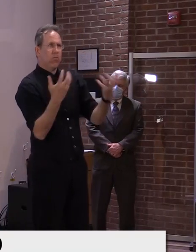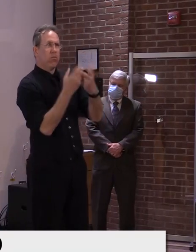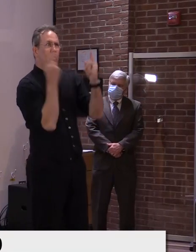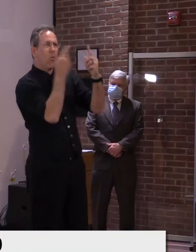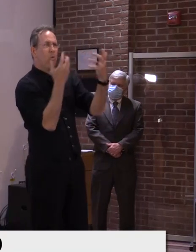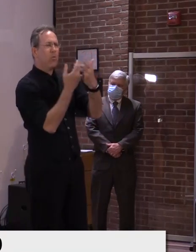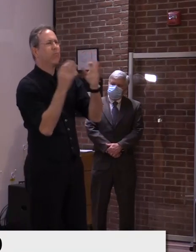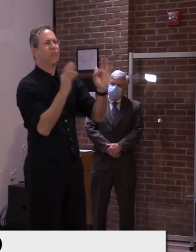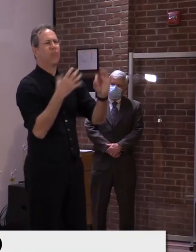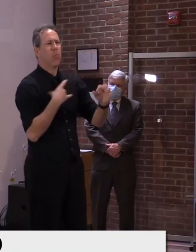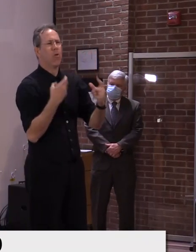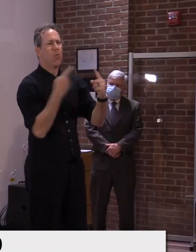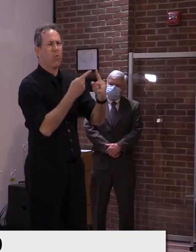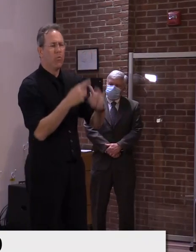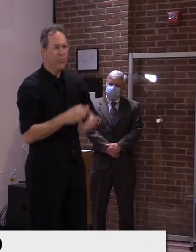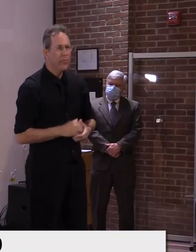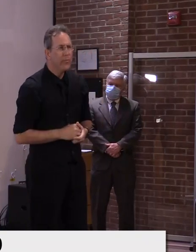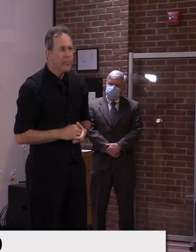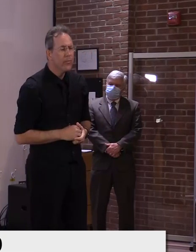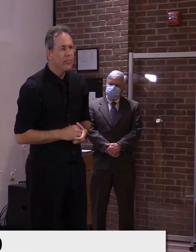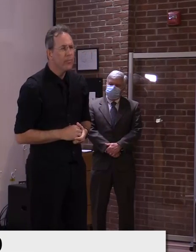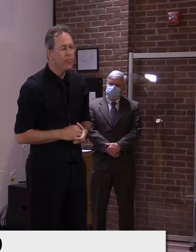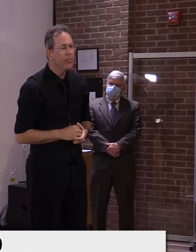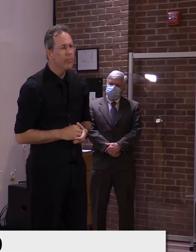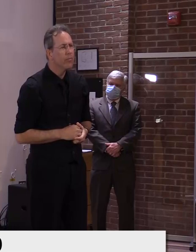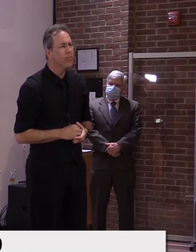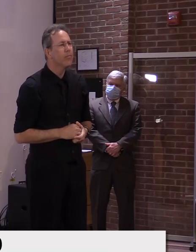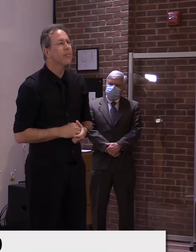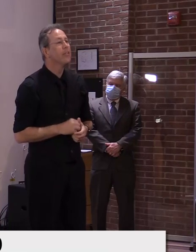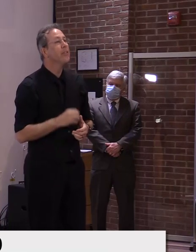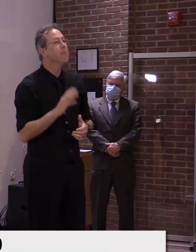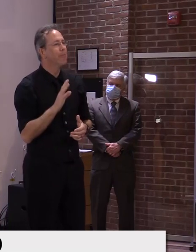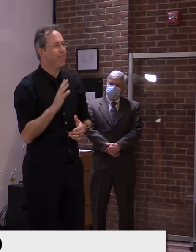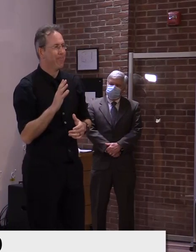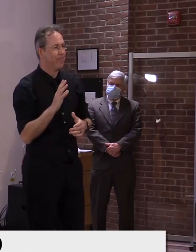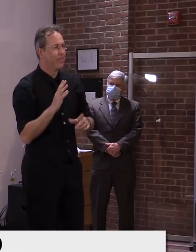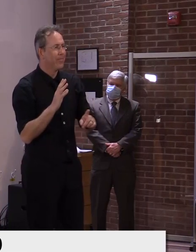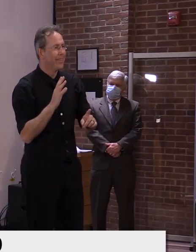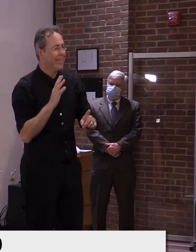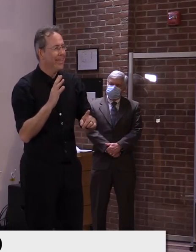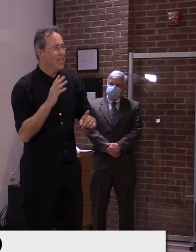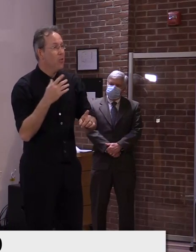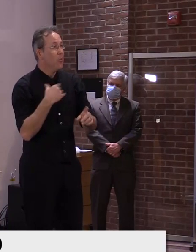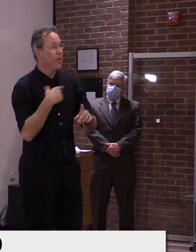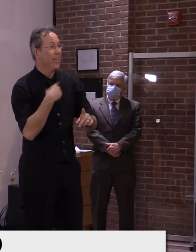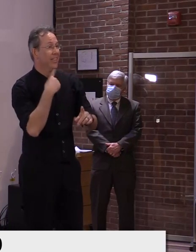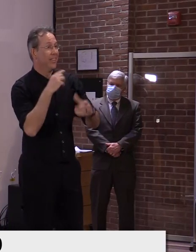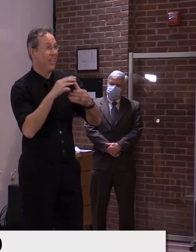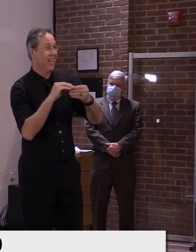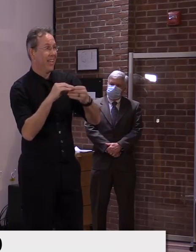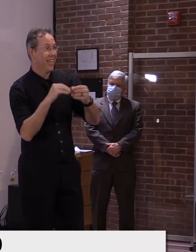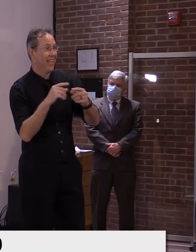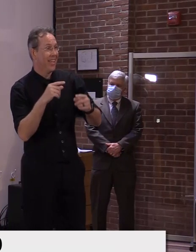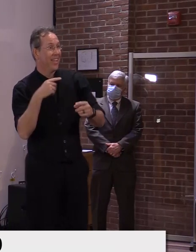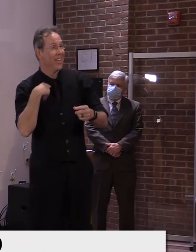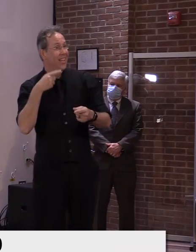are not working. But I would also offer that we should be trying to reduce the